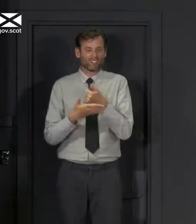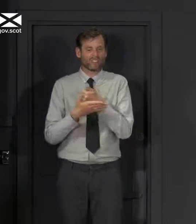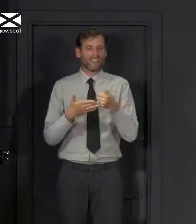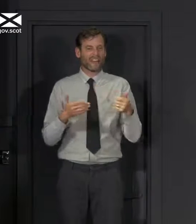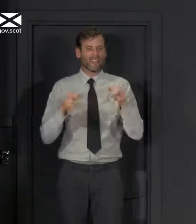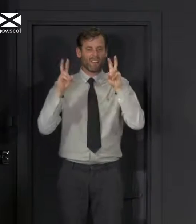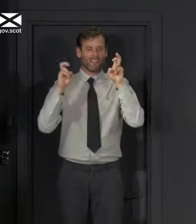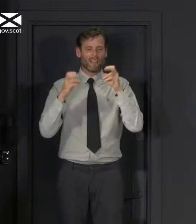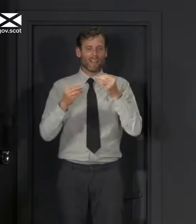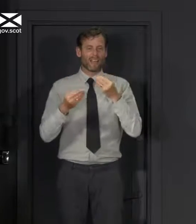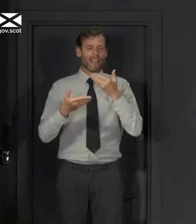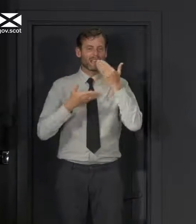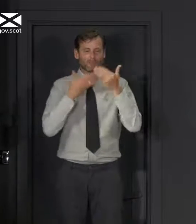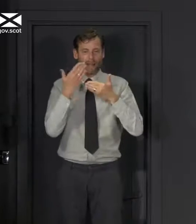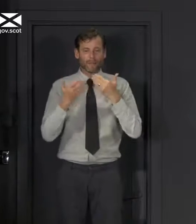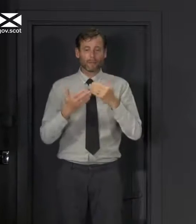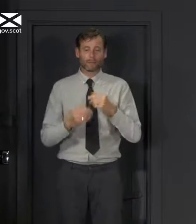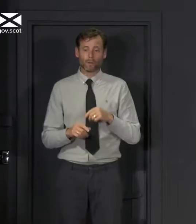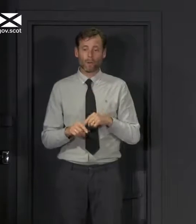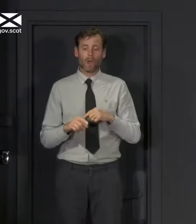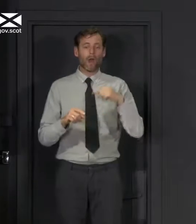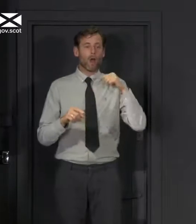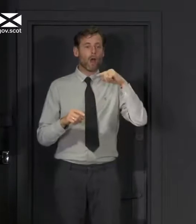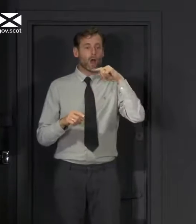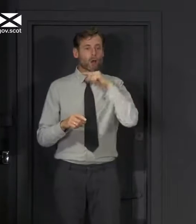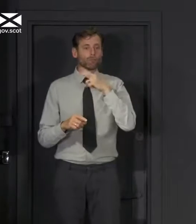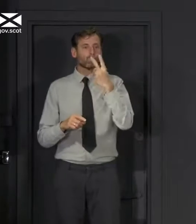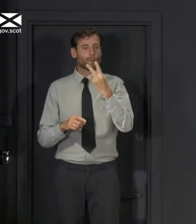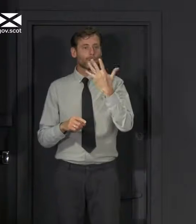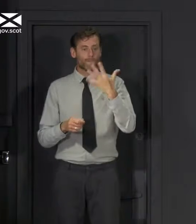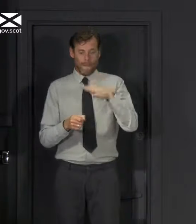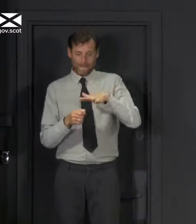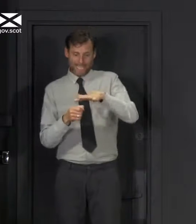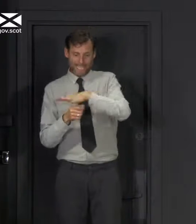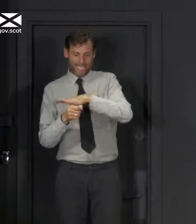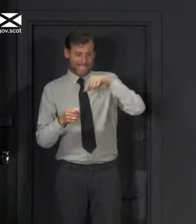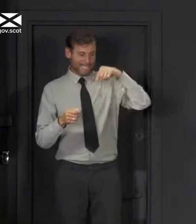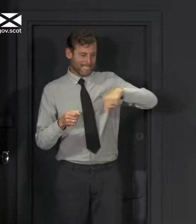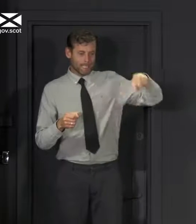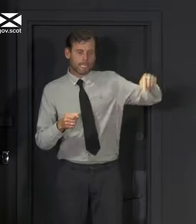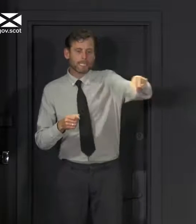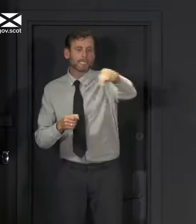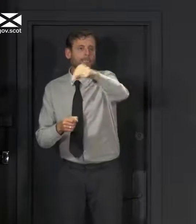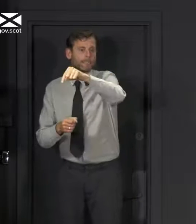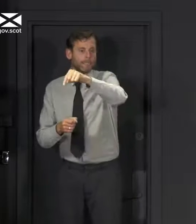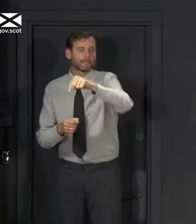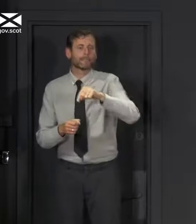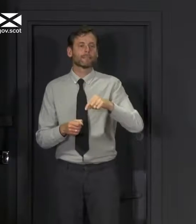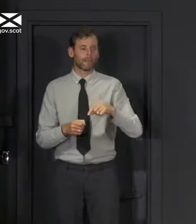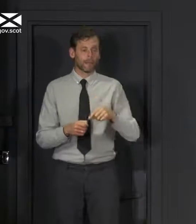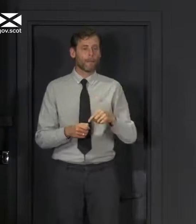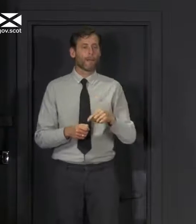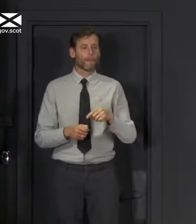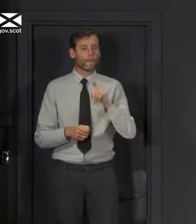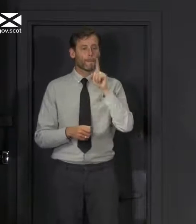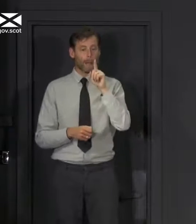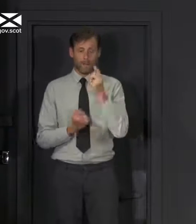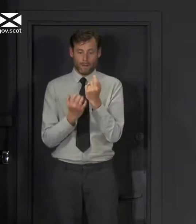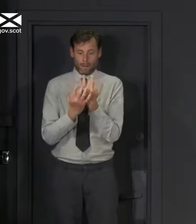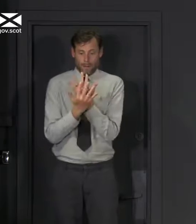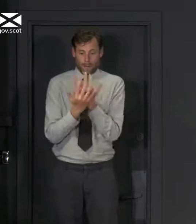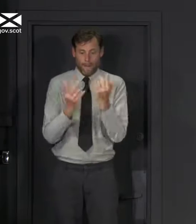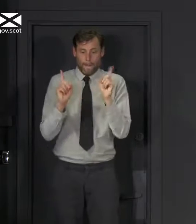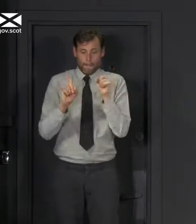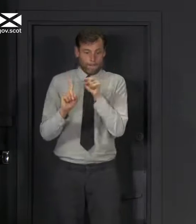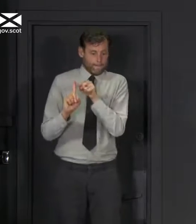description of infections in hospital, potential hospital acquired or healthcare acquired infections, and the number